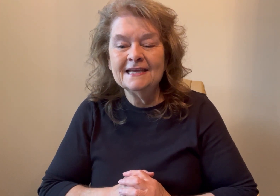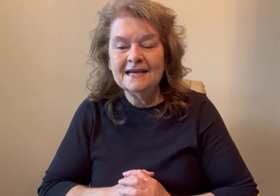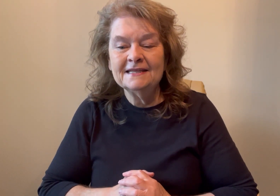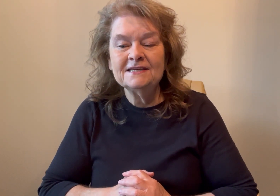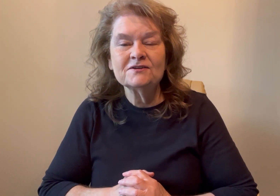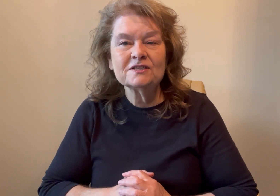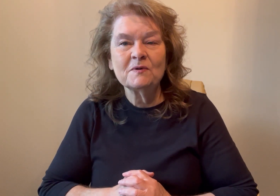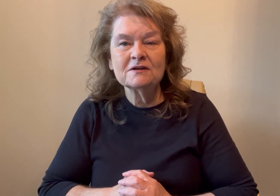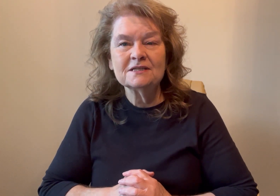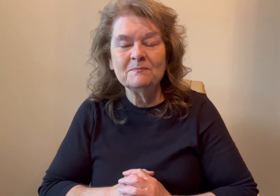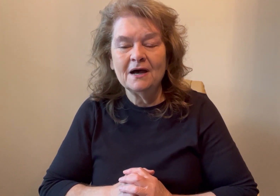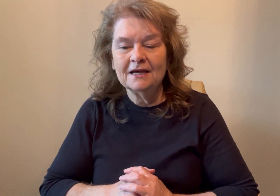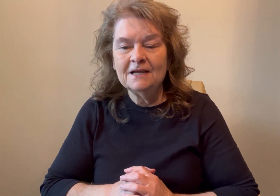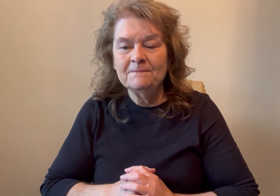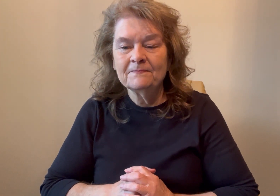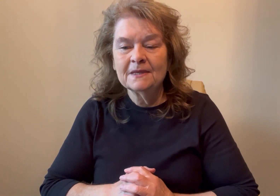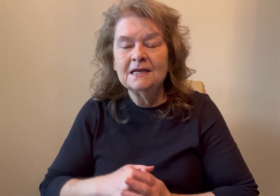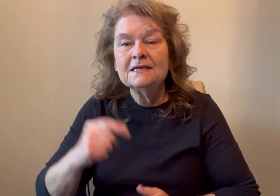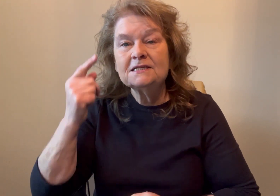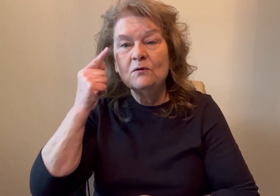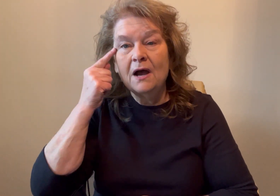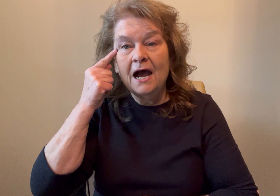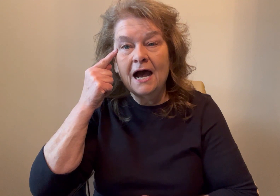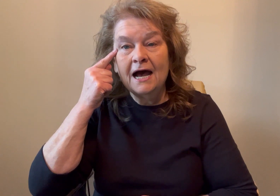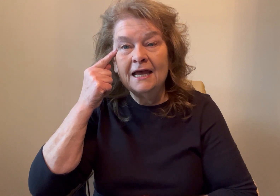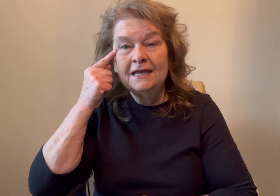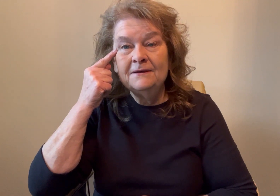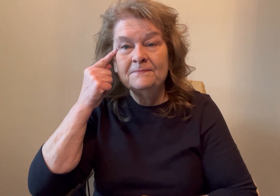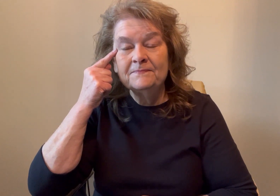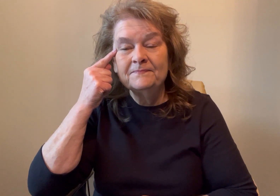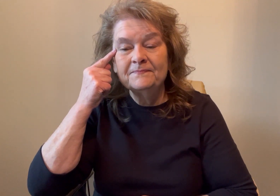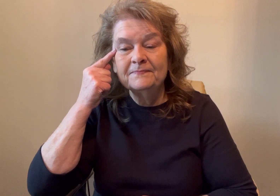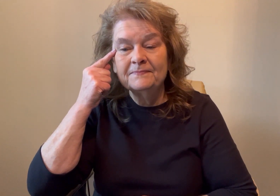Again, these are just parts of the body. So eye,